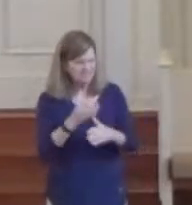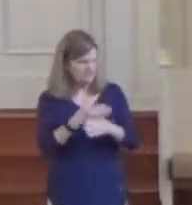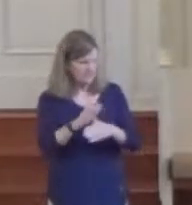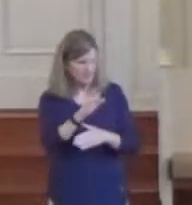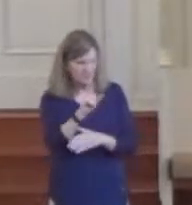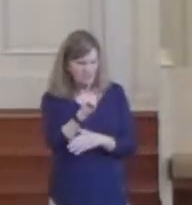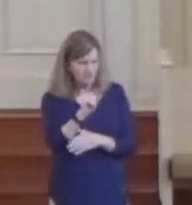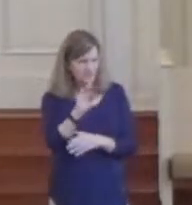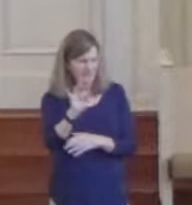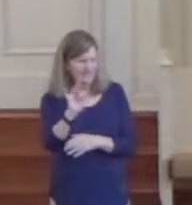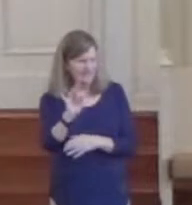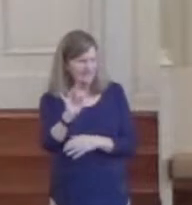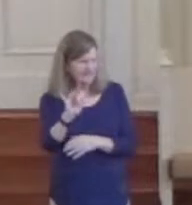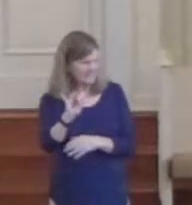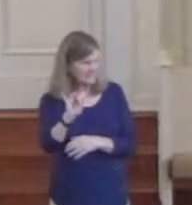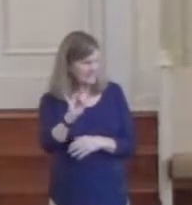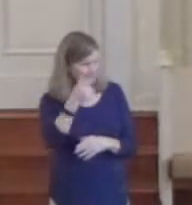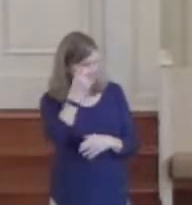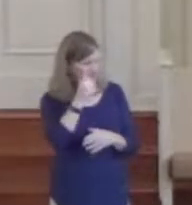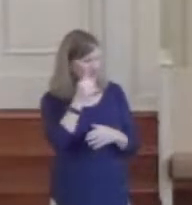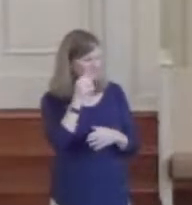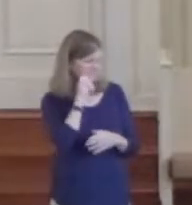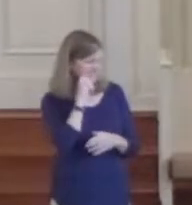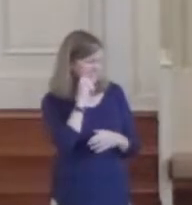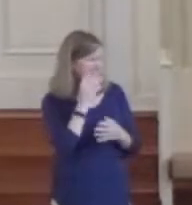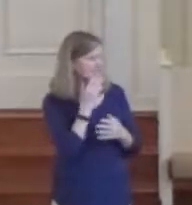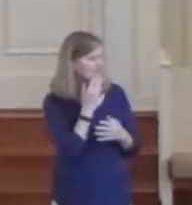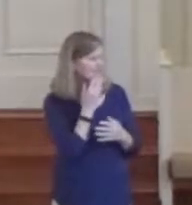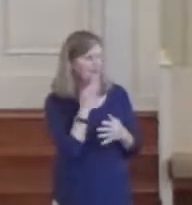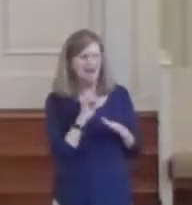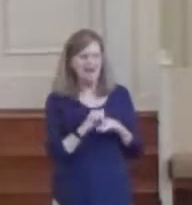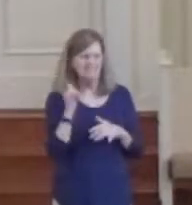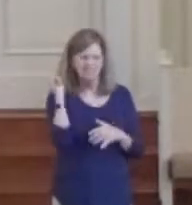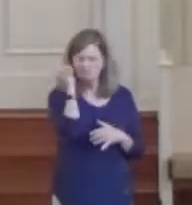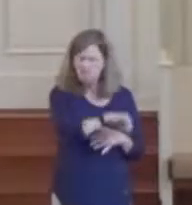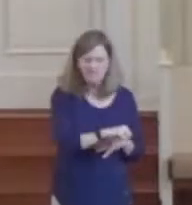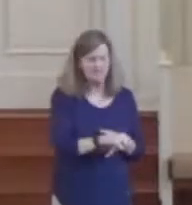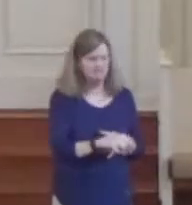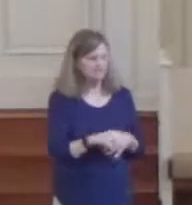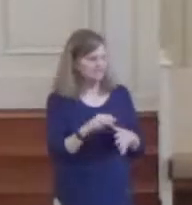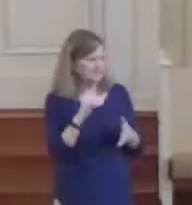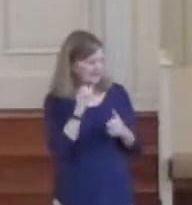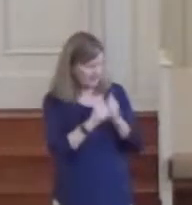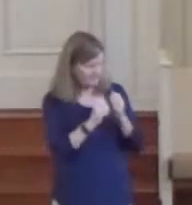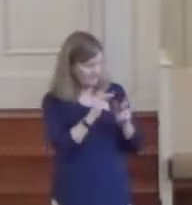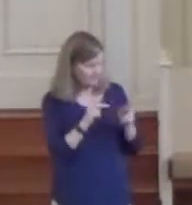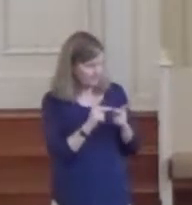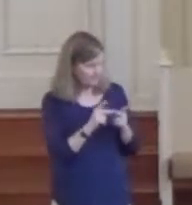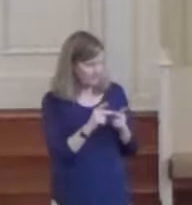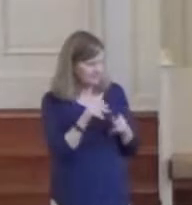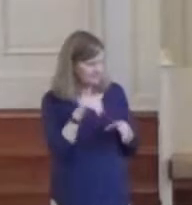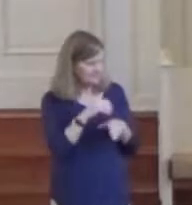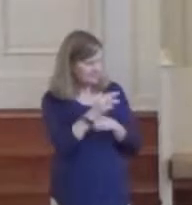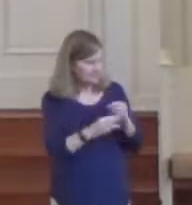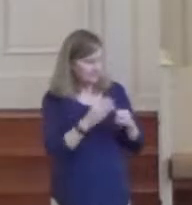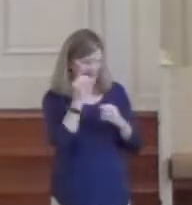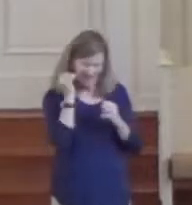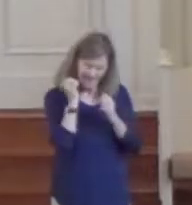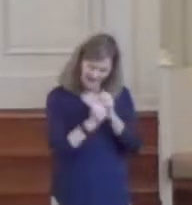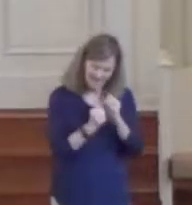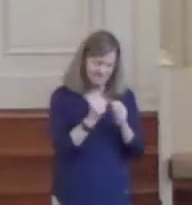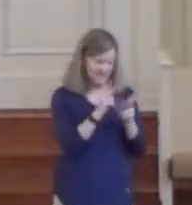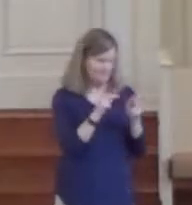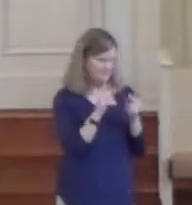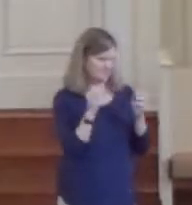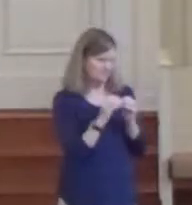2018 because of the pigmentation of our skin color. How ridiculous is that? Every place in the world is more integrated. Every place